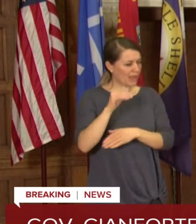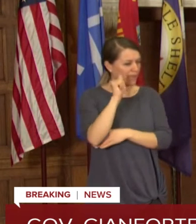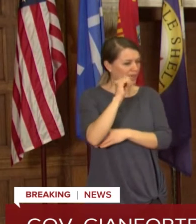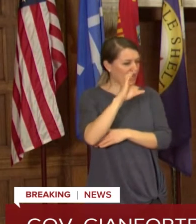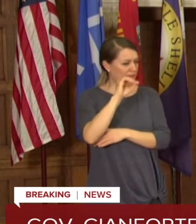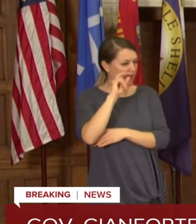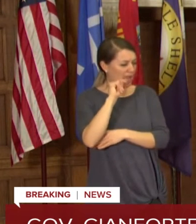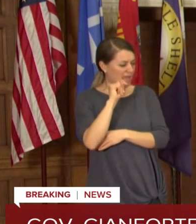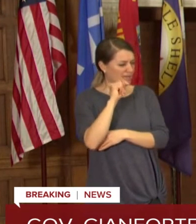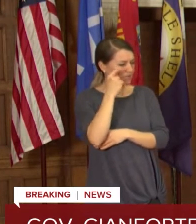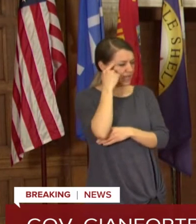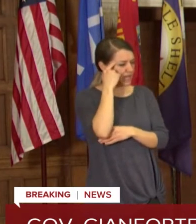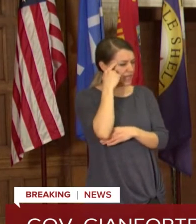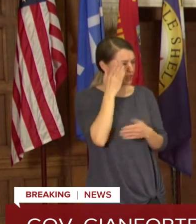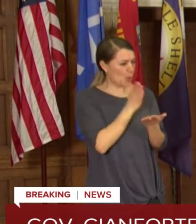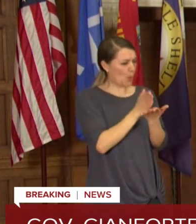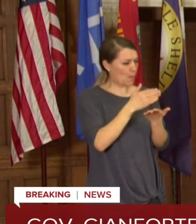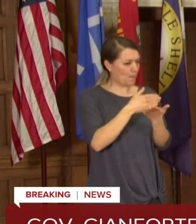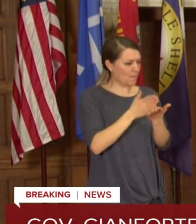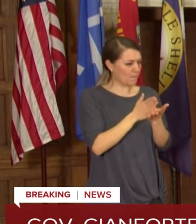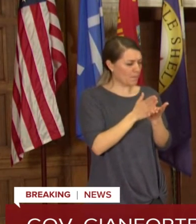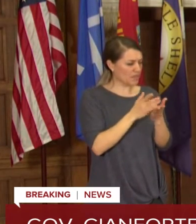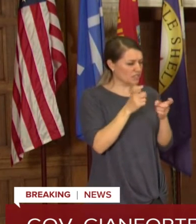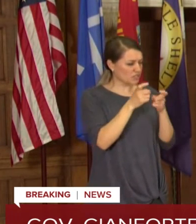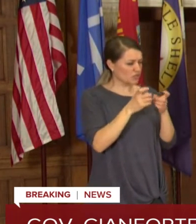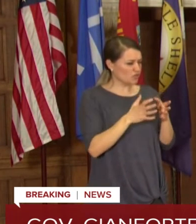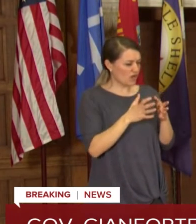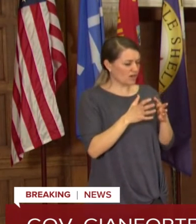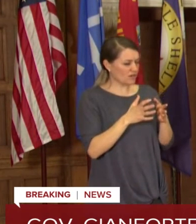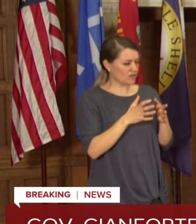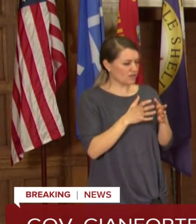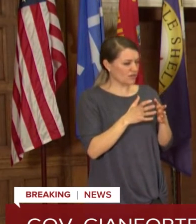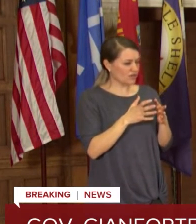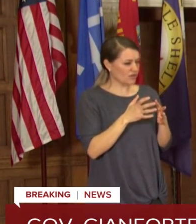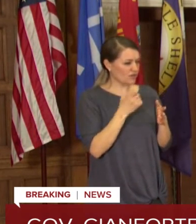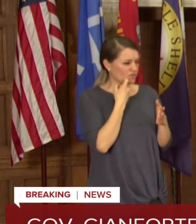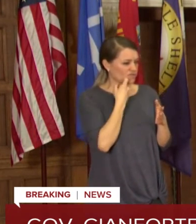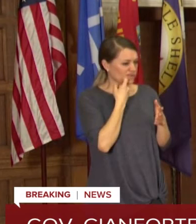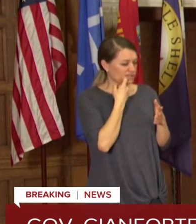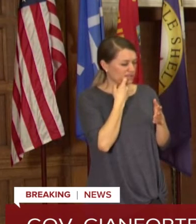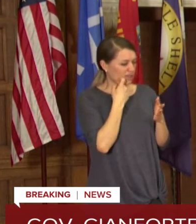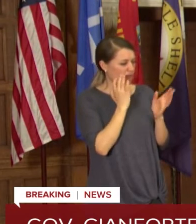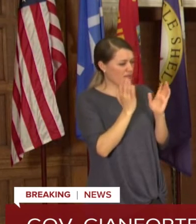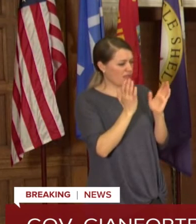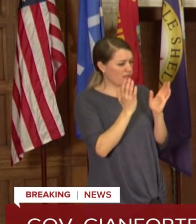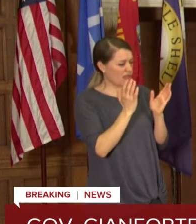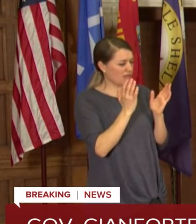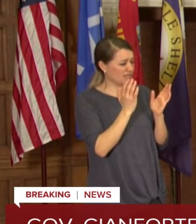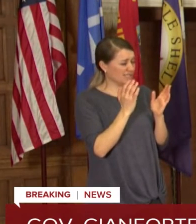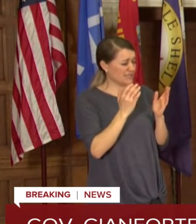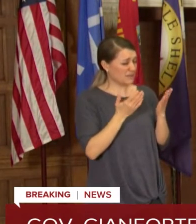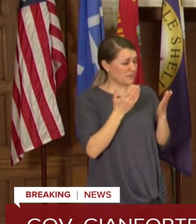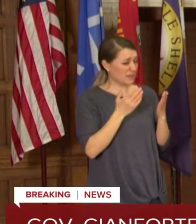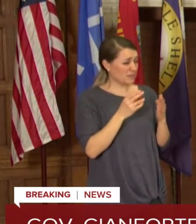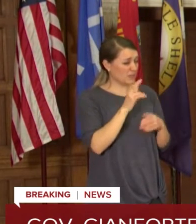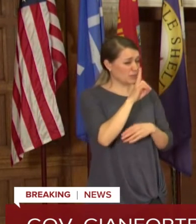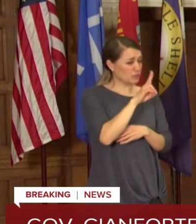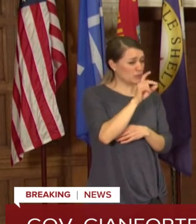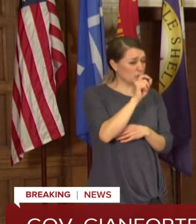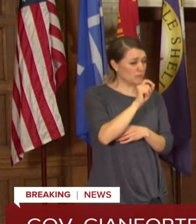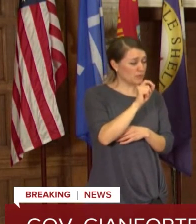know that Budget Director Almy was in appropriations earlier this week, and he said that there could be up to $2.7